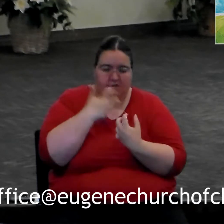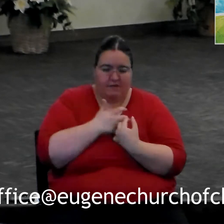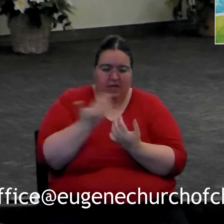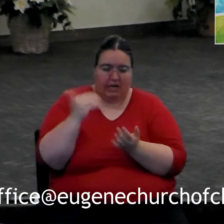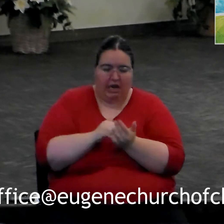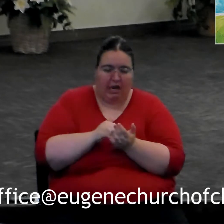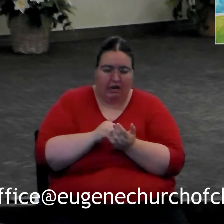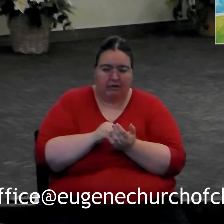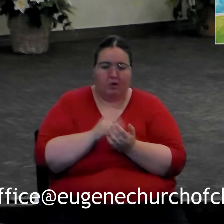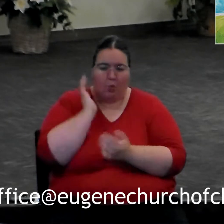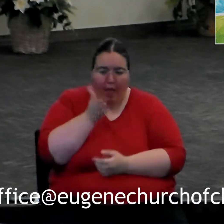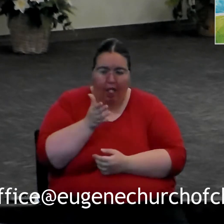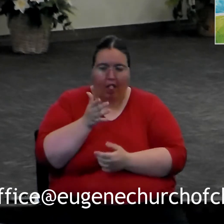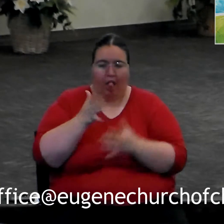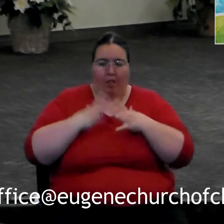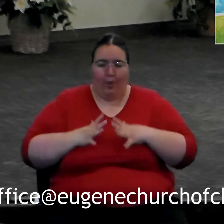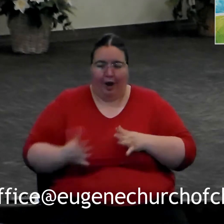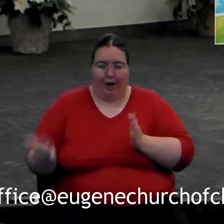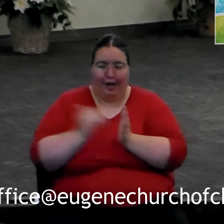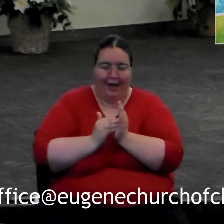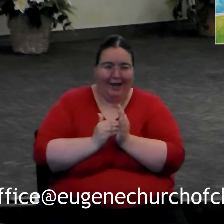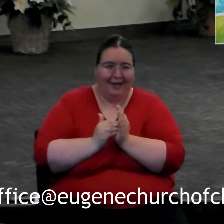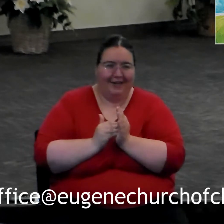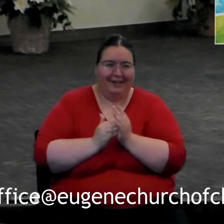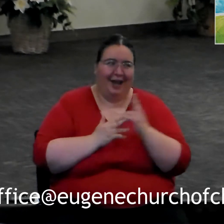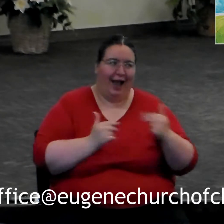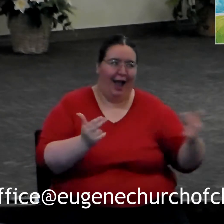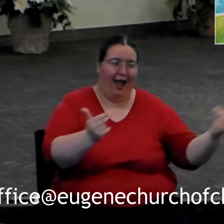again. I have a hard time letting go of stuff sometimes.